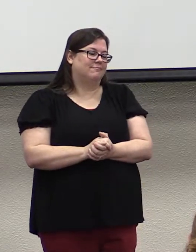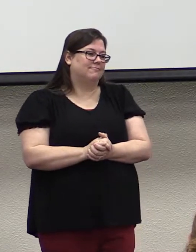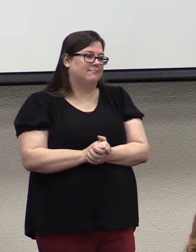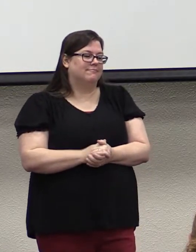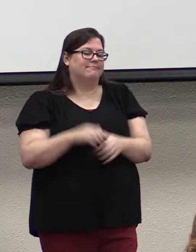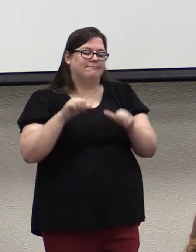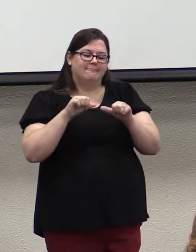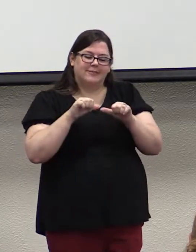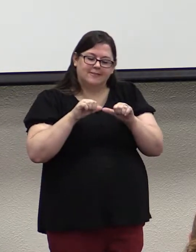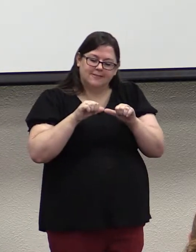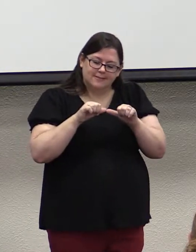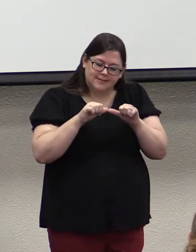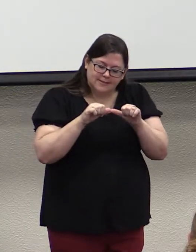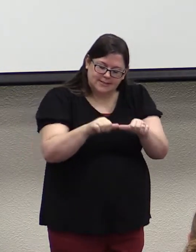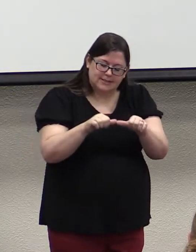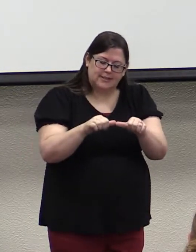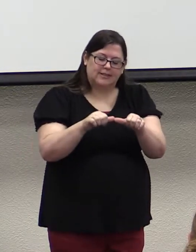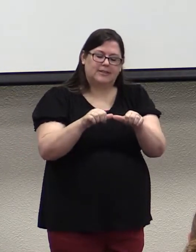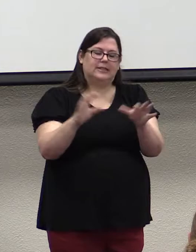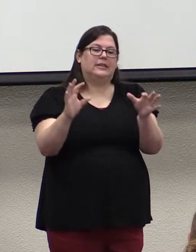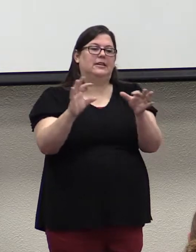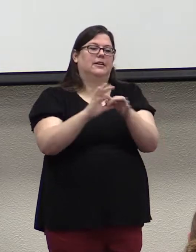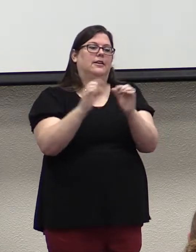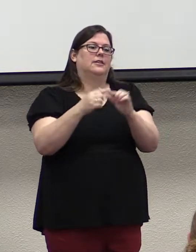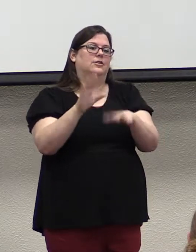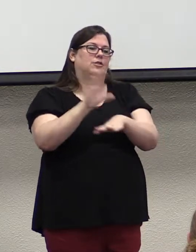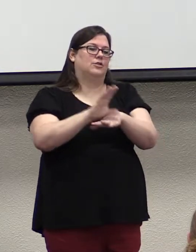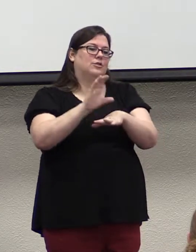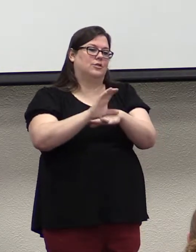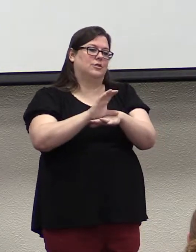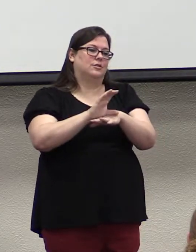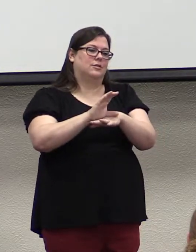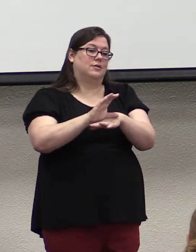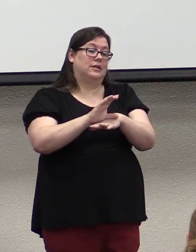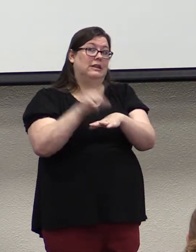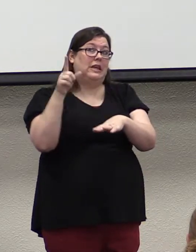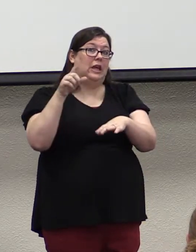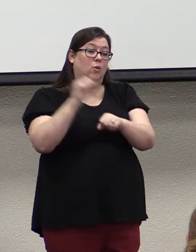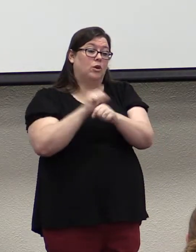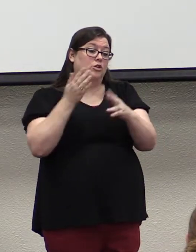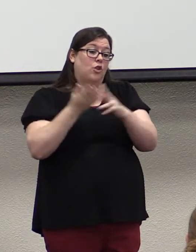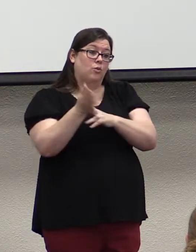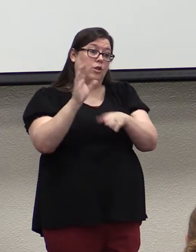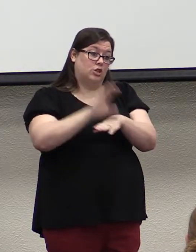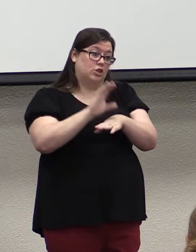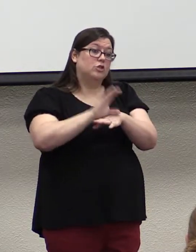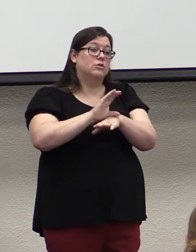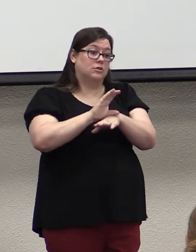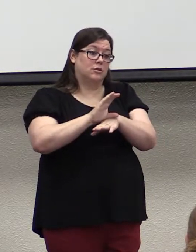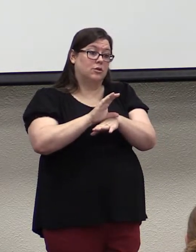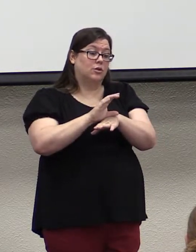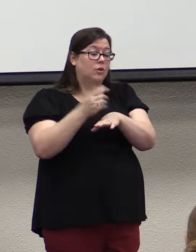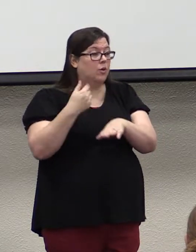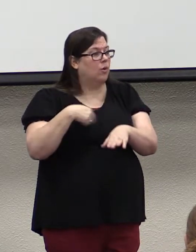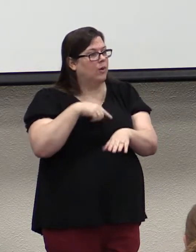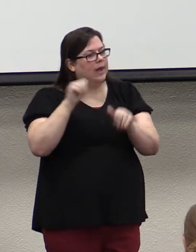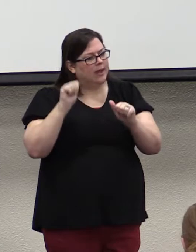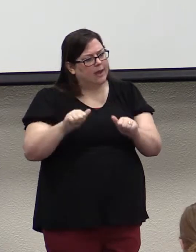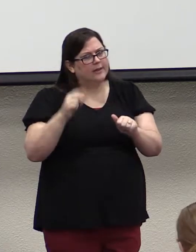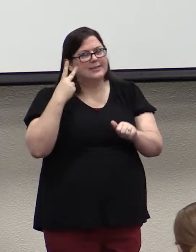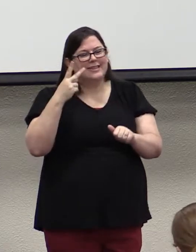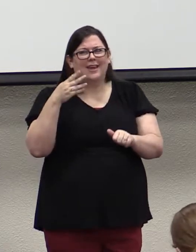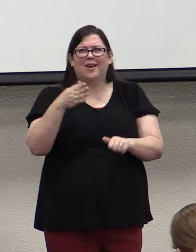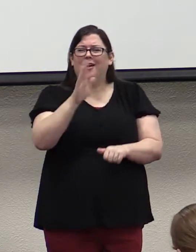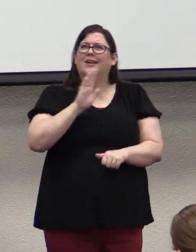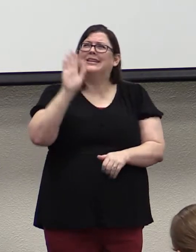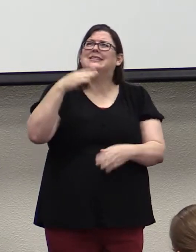Stay connected to the church. Jesus works through the church. We get to see God's kindness in the